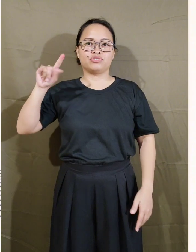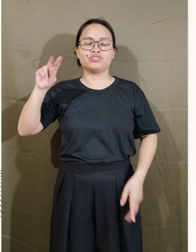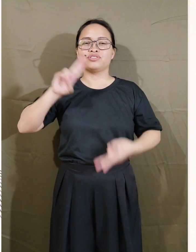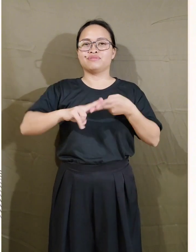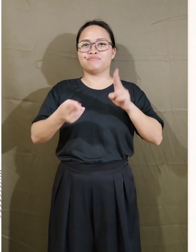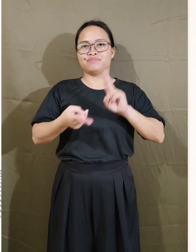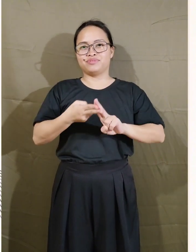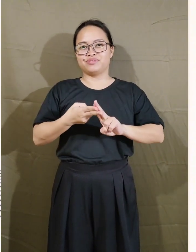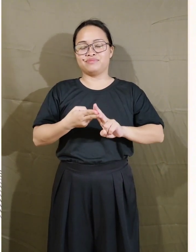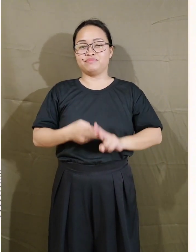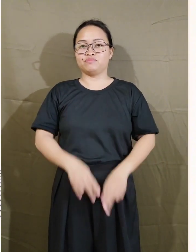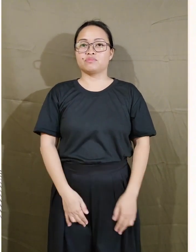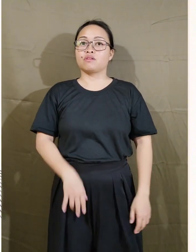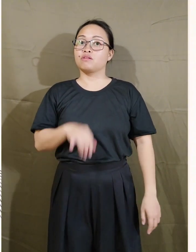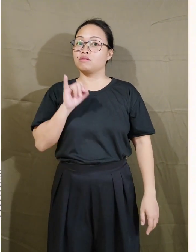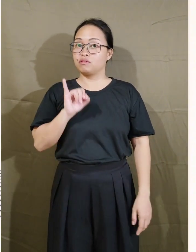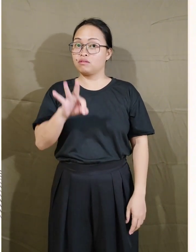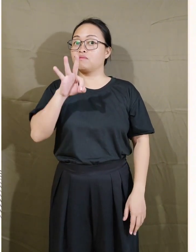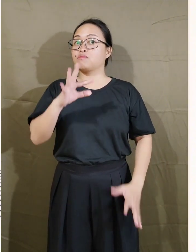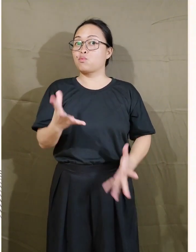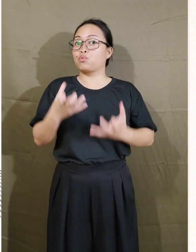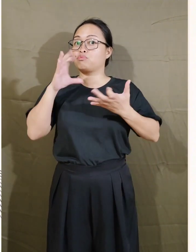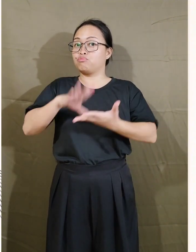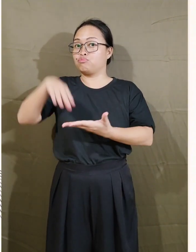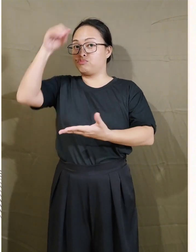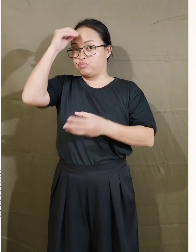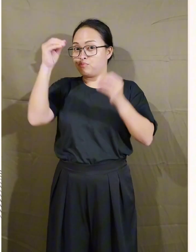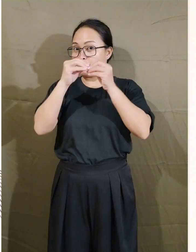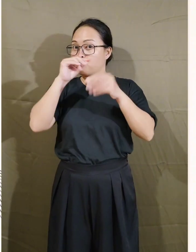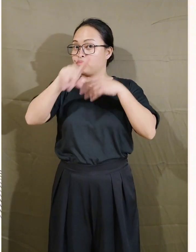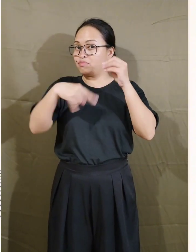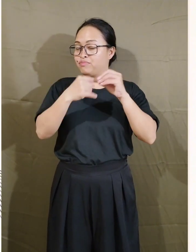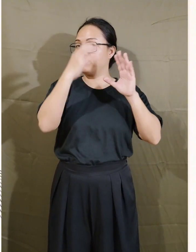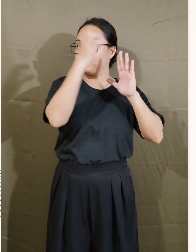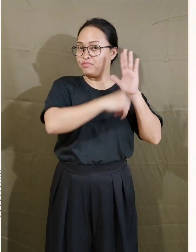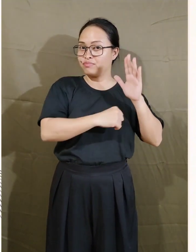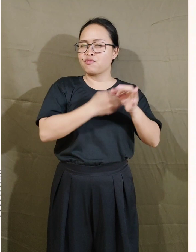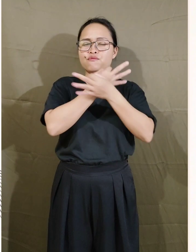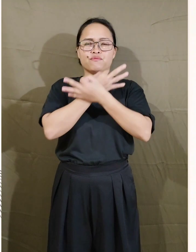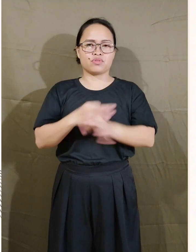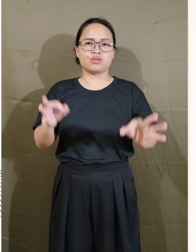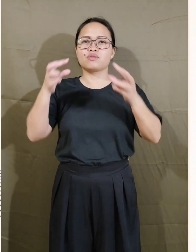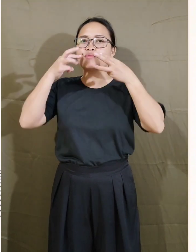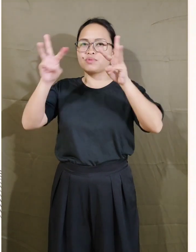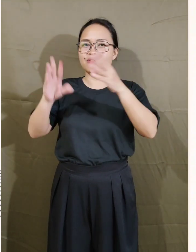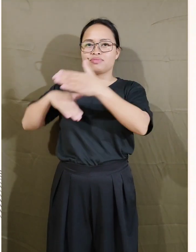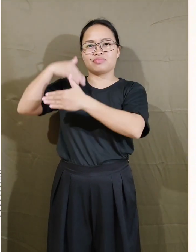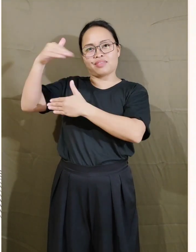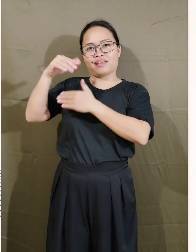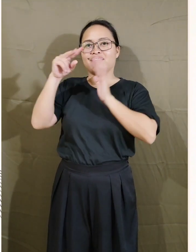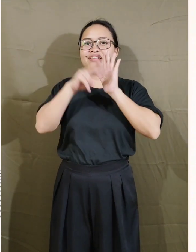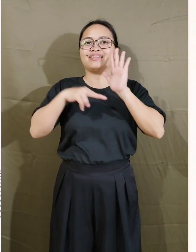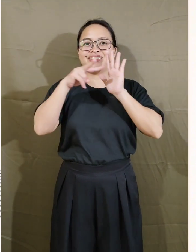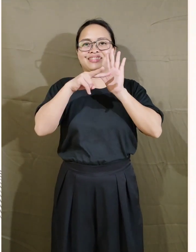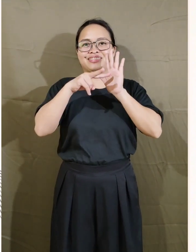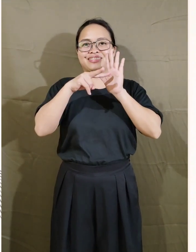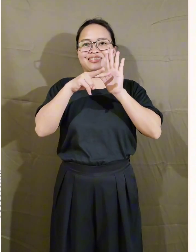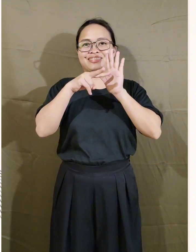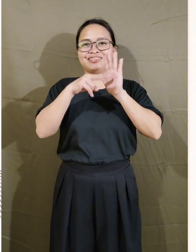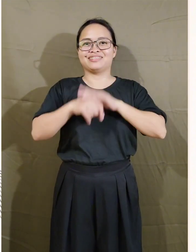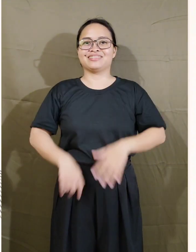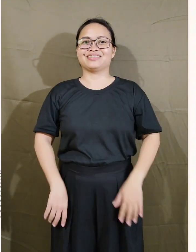numbers. If you want to learn more about subtraction, feel free to watch the next videos.